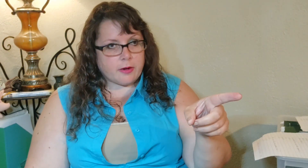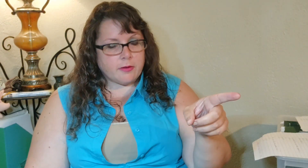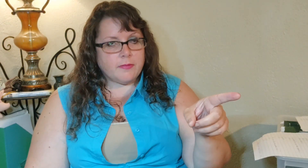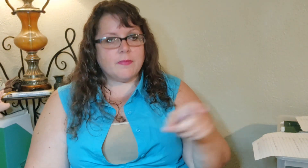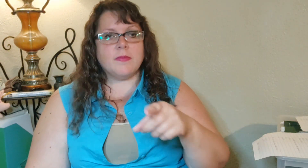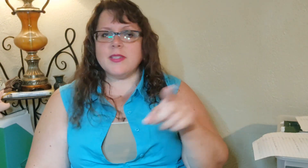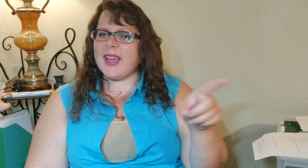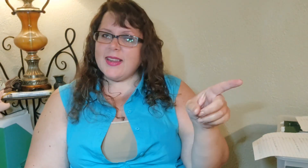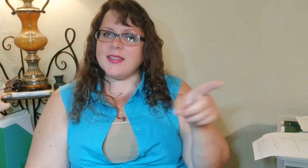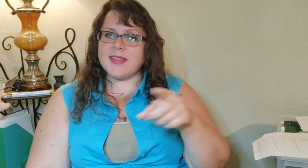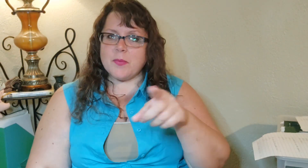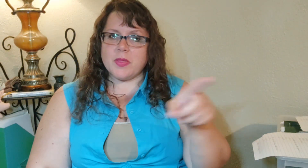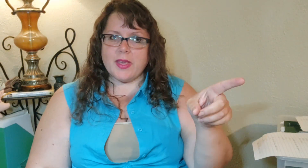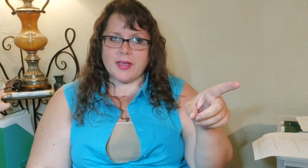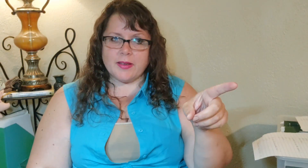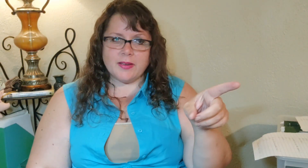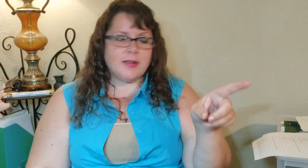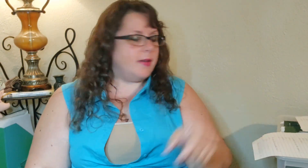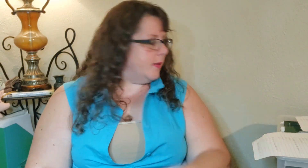There, it's kind of the same thing.